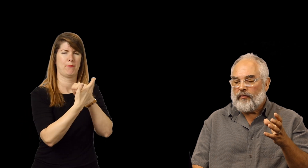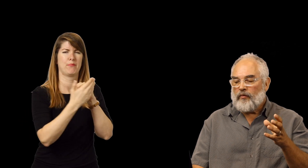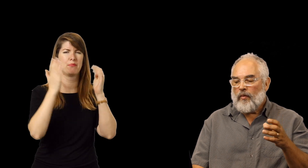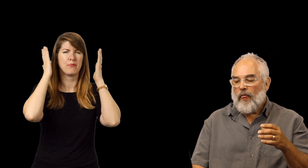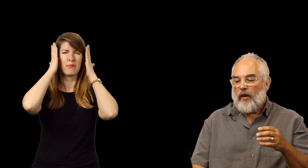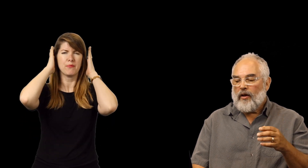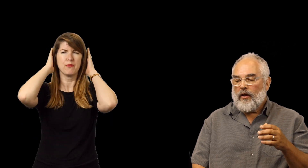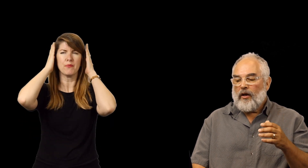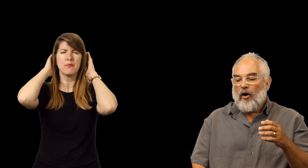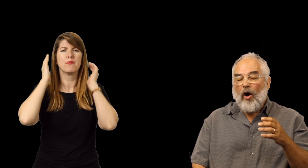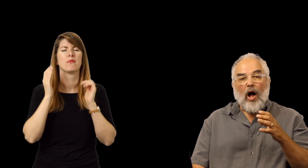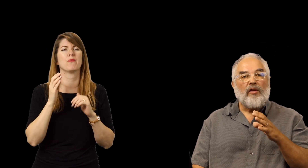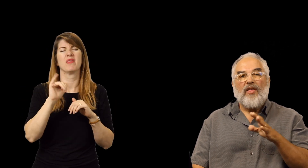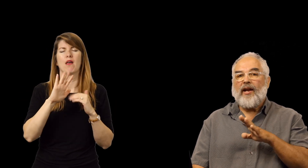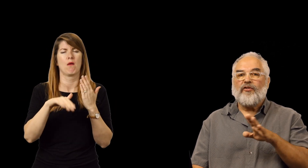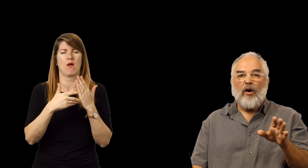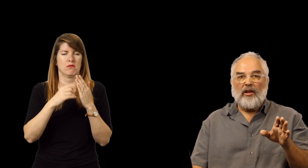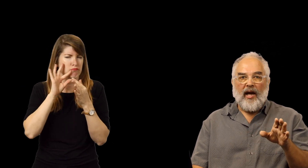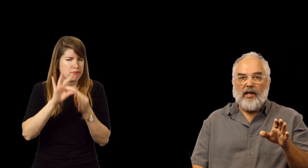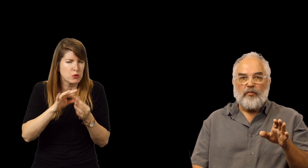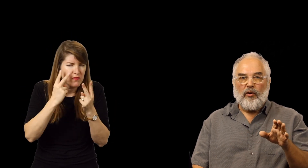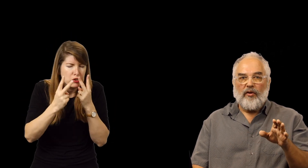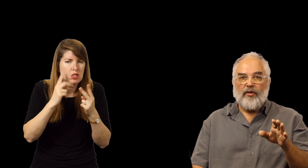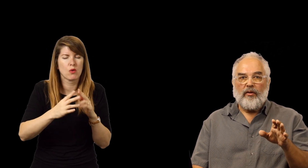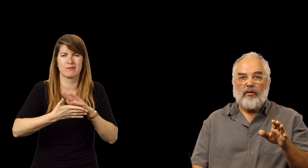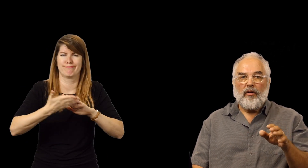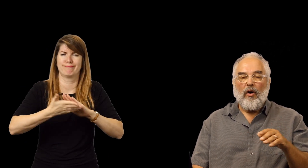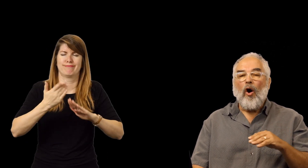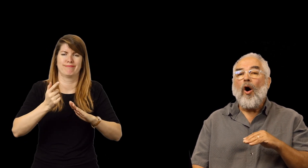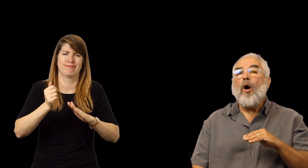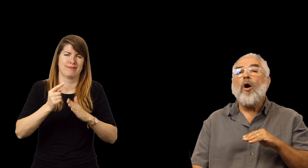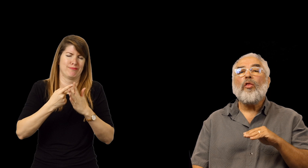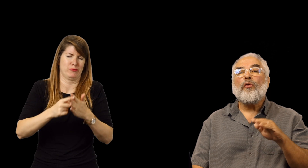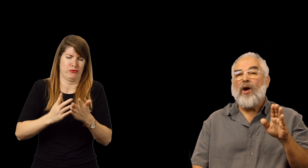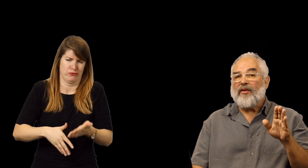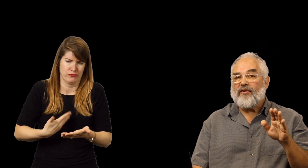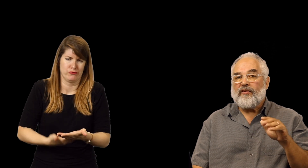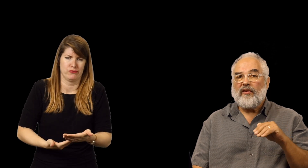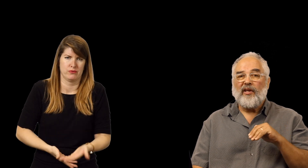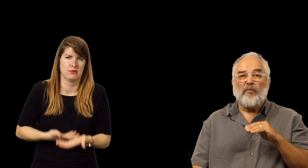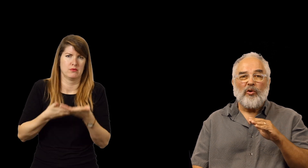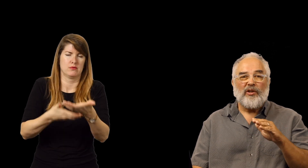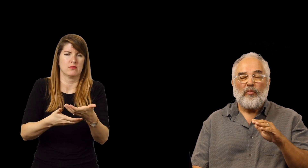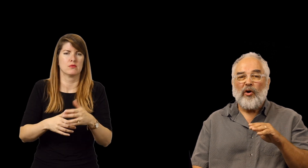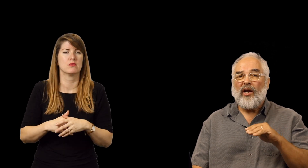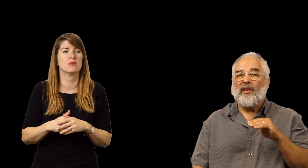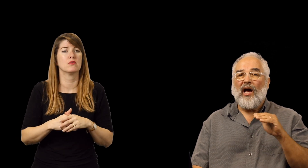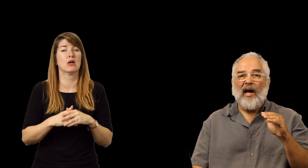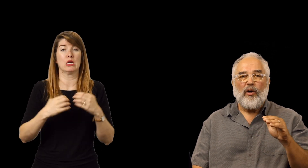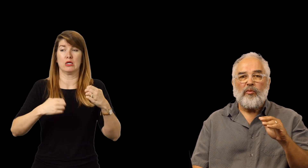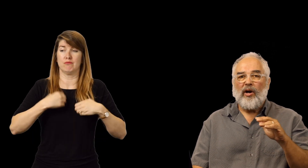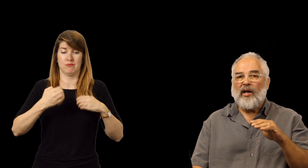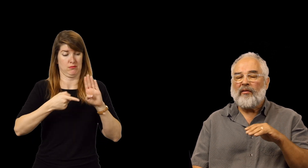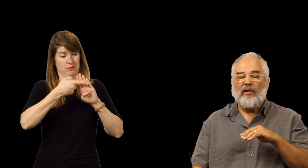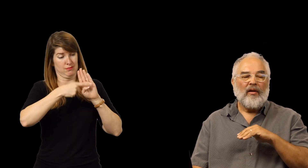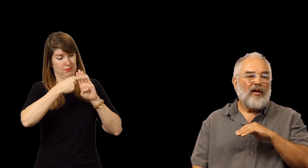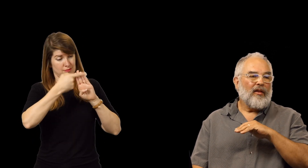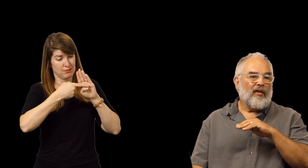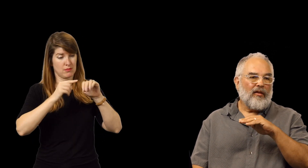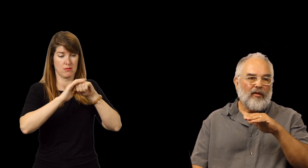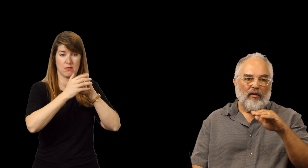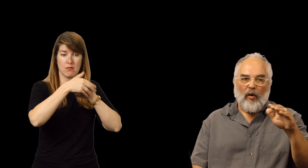vision, all of that is online at birth. All the rest, the emotional brain, the higher